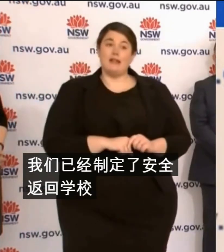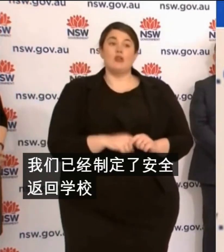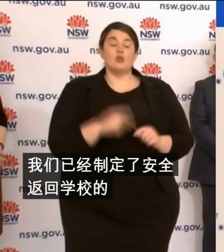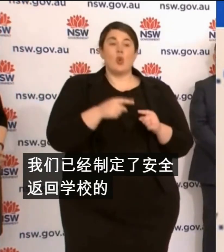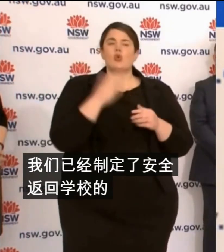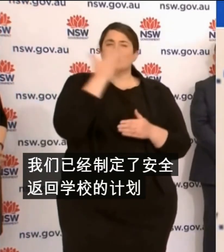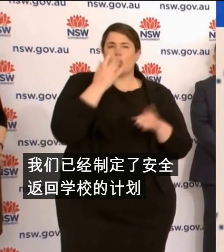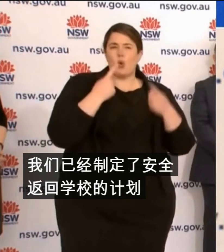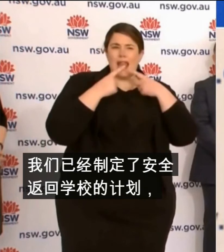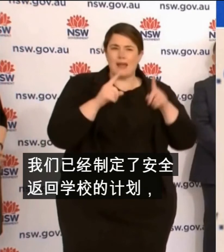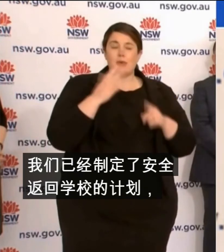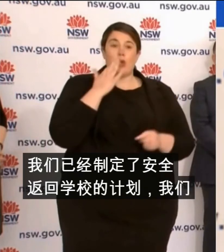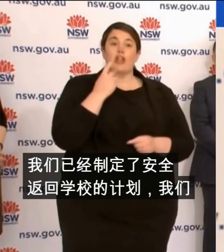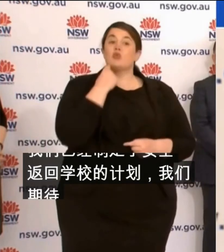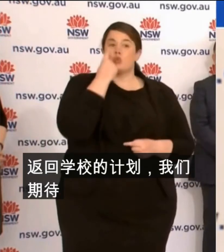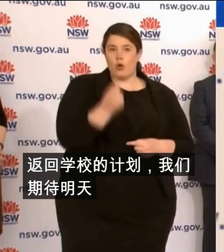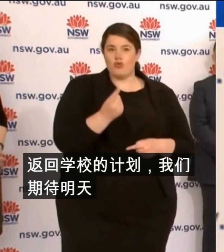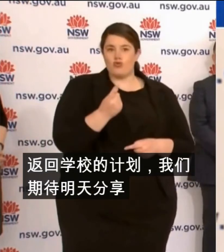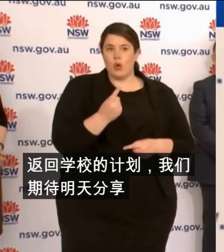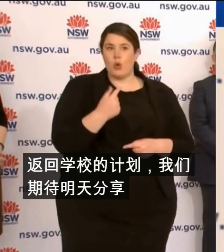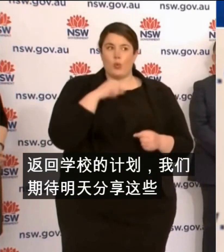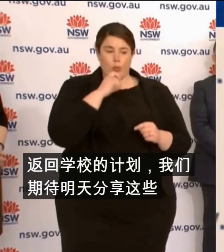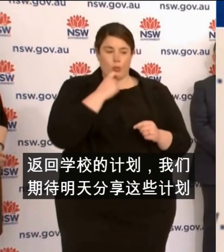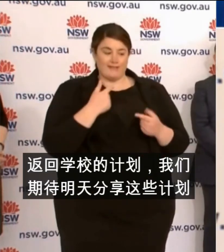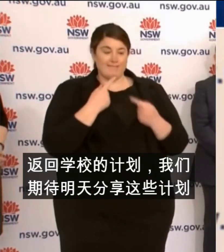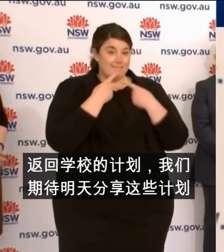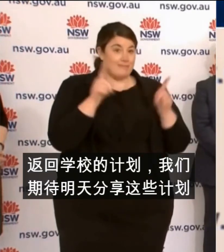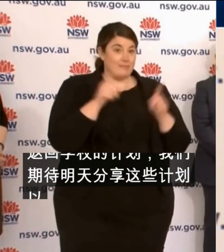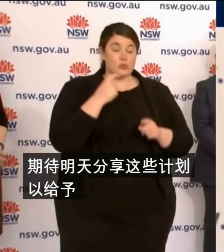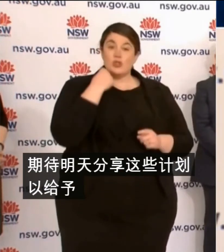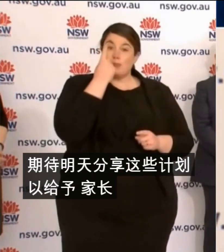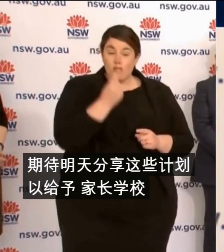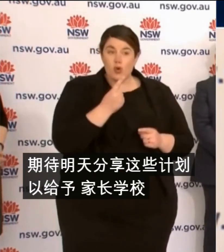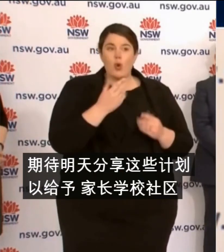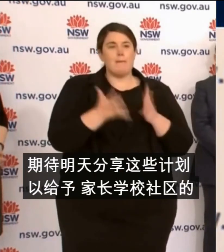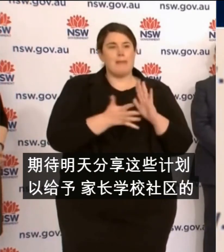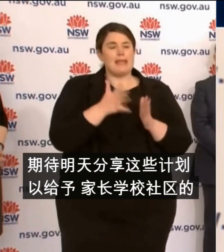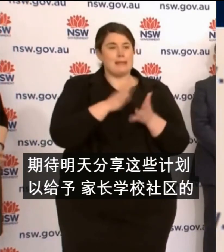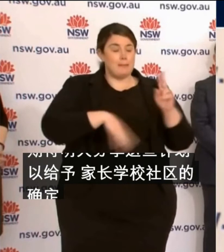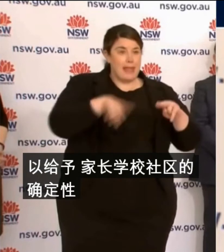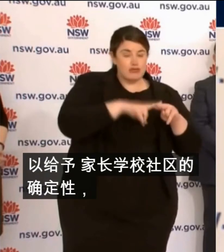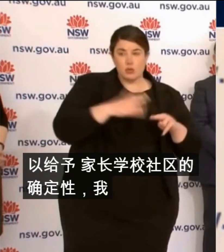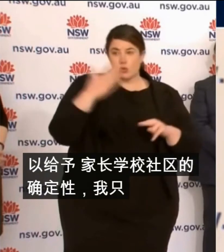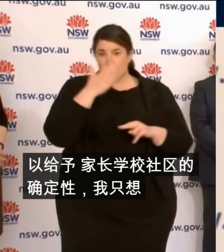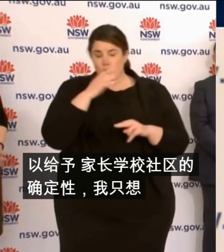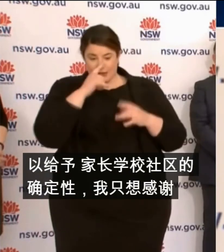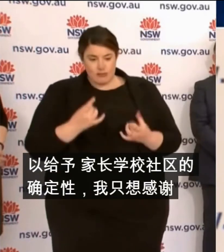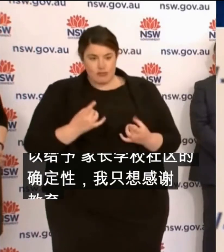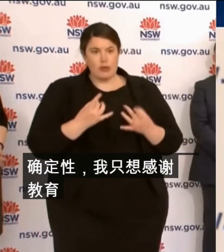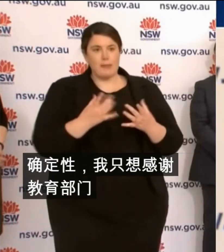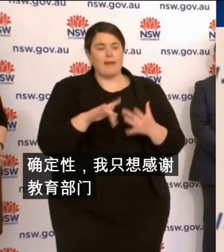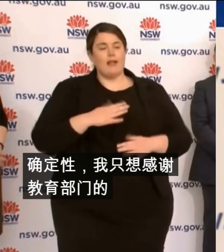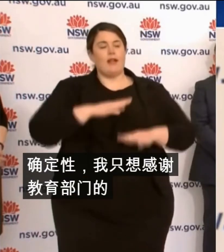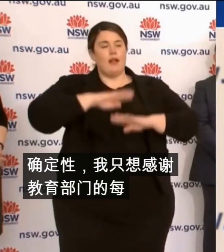to schools, and we're looking forward to sharing those plans tomorrow to give parents, school communities certainty. And I just want to